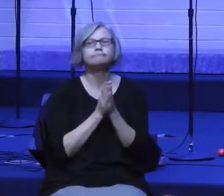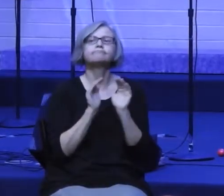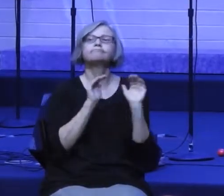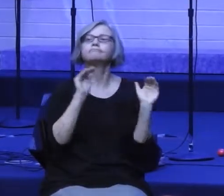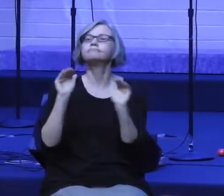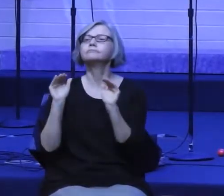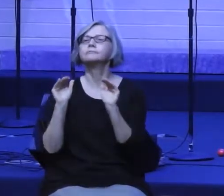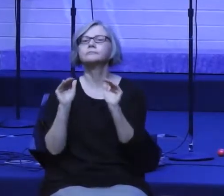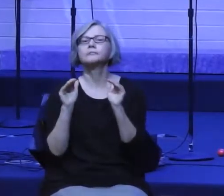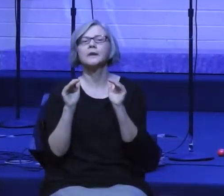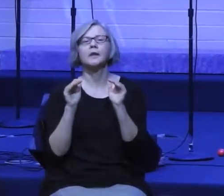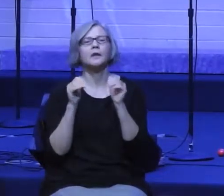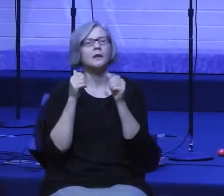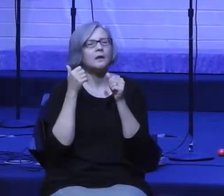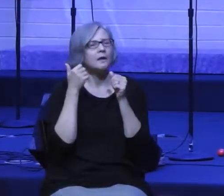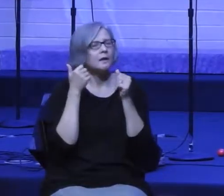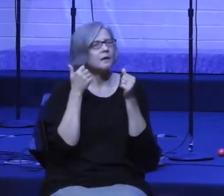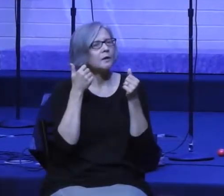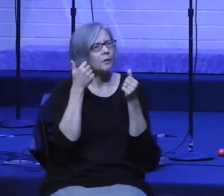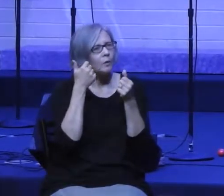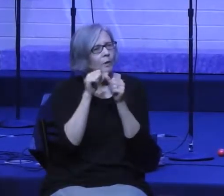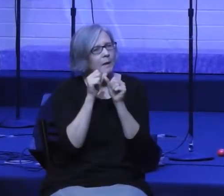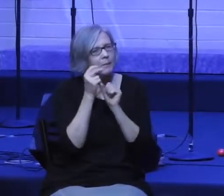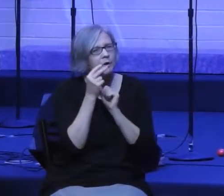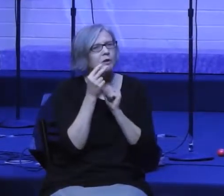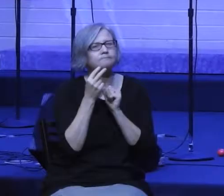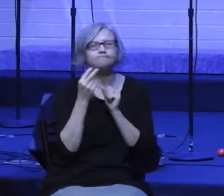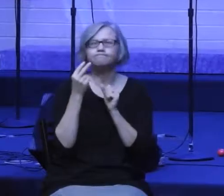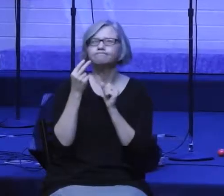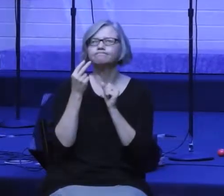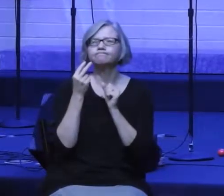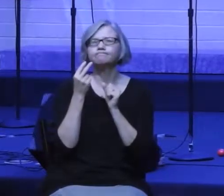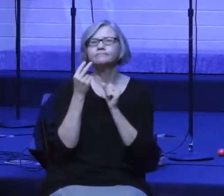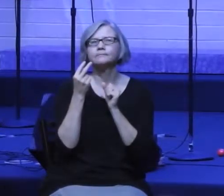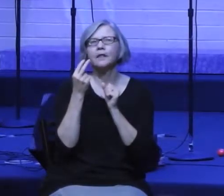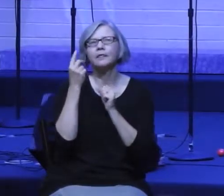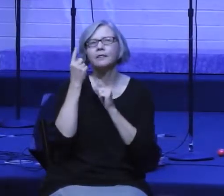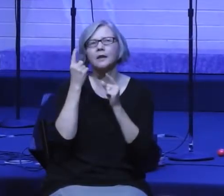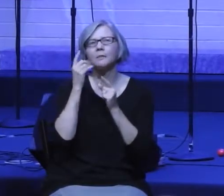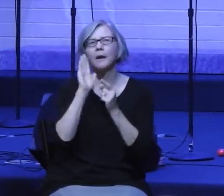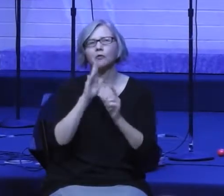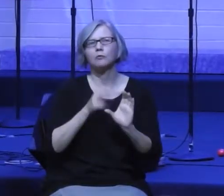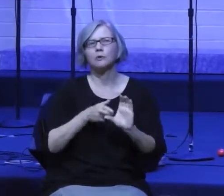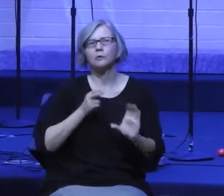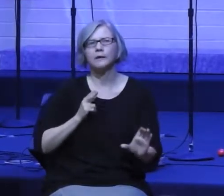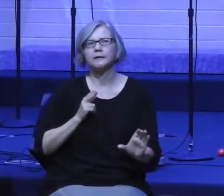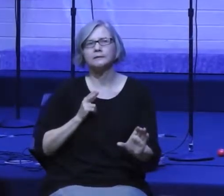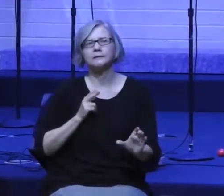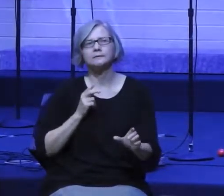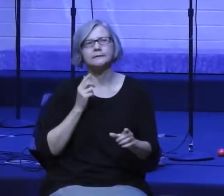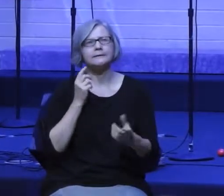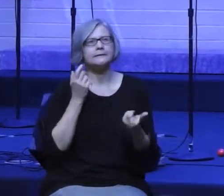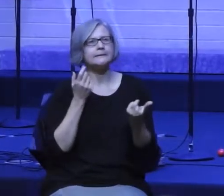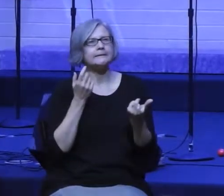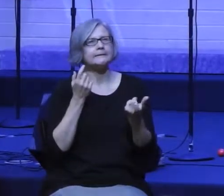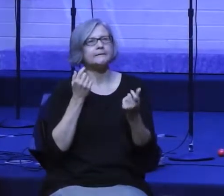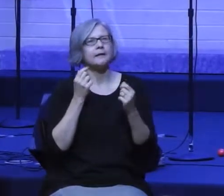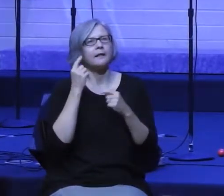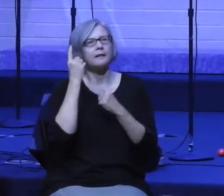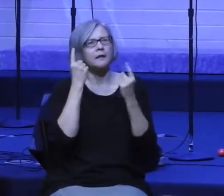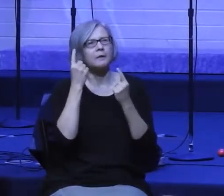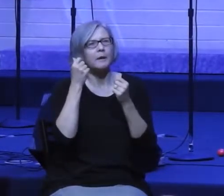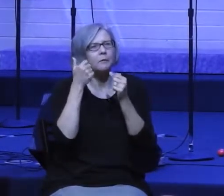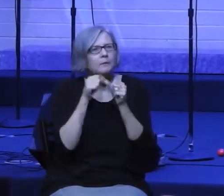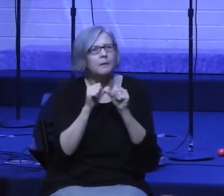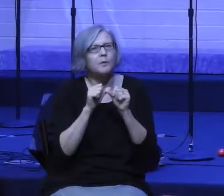Peter's writing his church, don't give up. Don't give up. And I want us to get ourselves